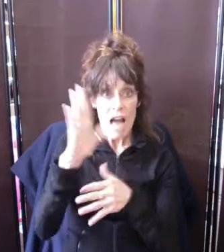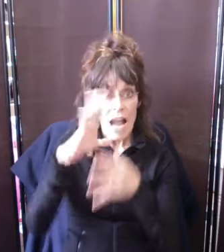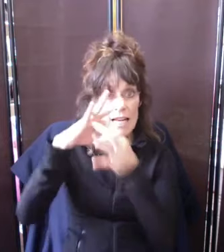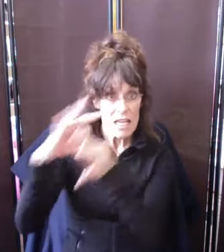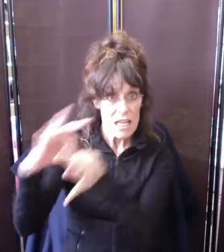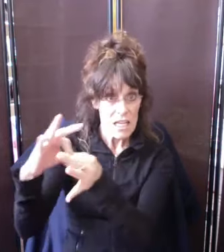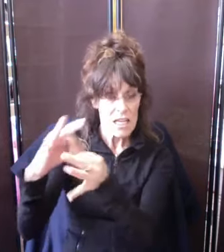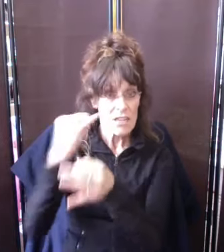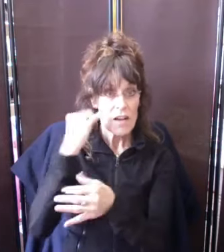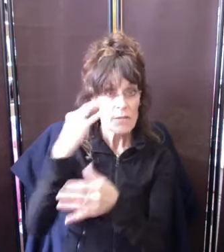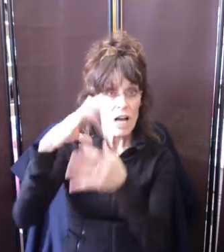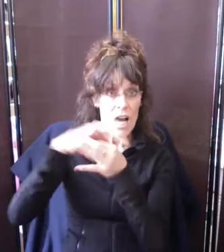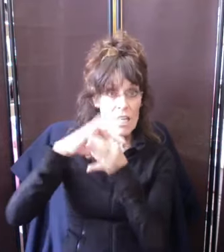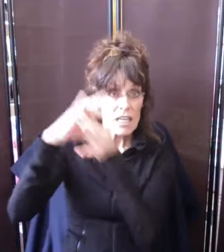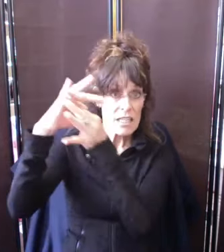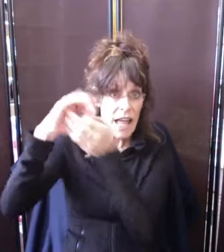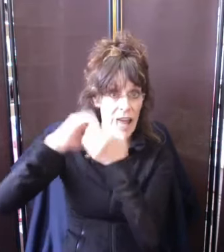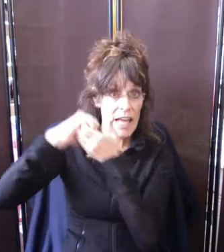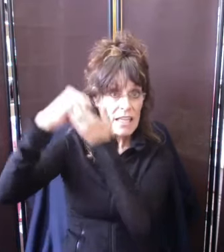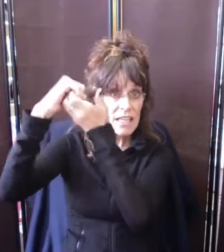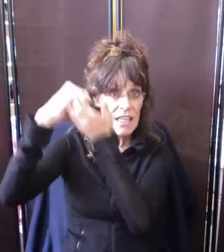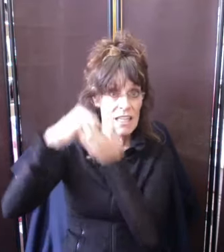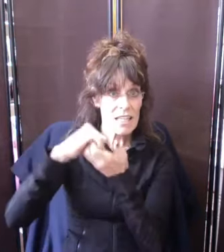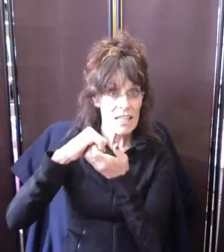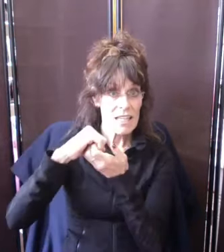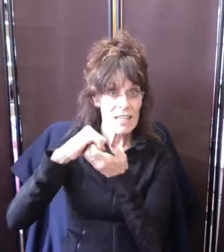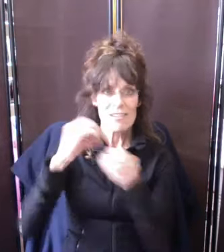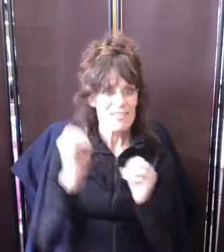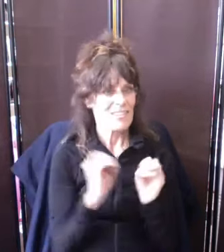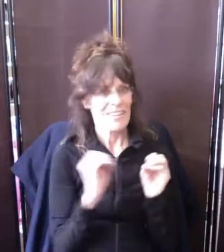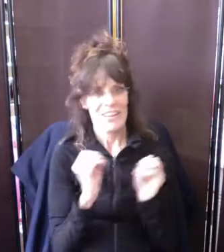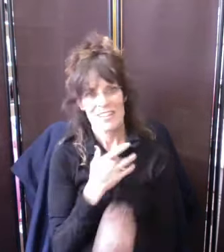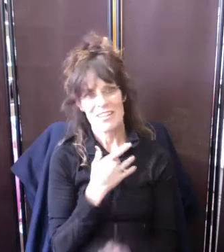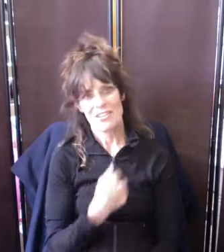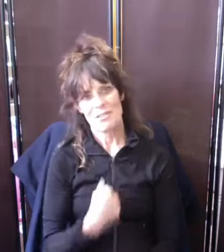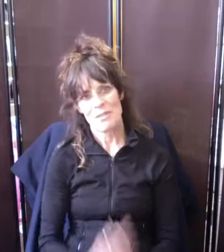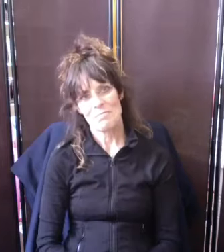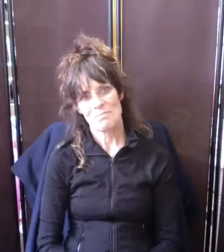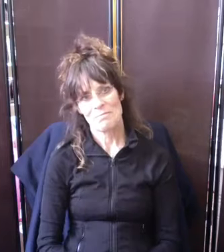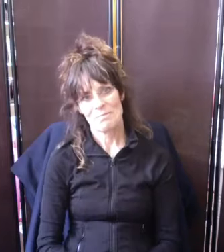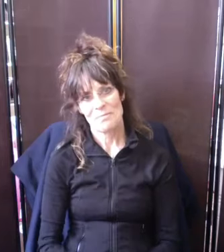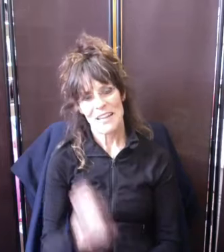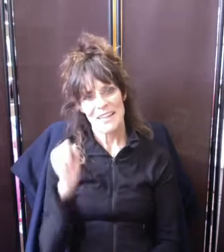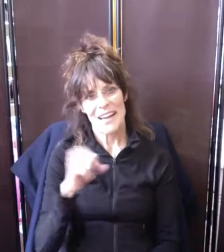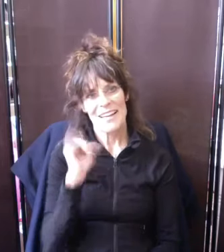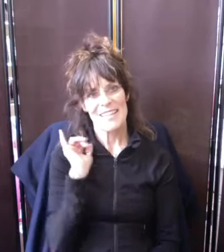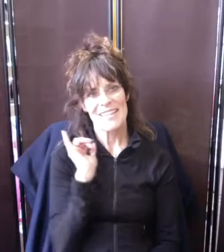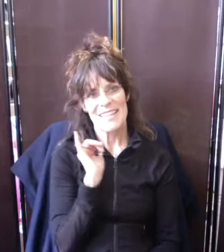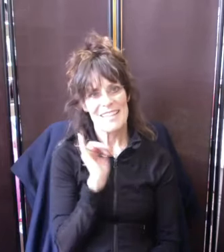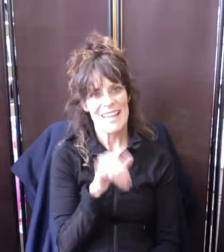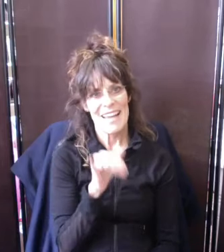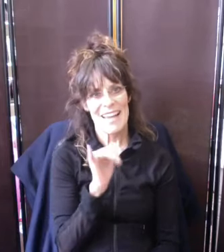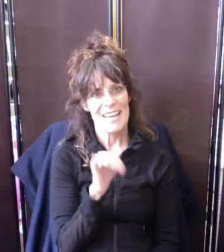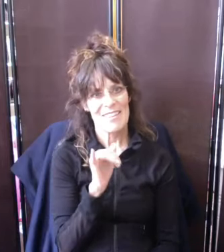hand, nothing touches me. And I can stay that woman of integrity. And for that, I